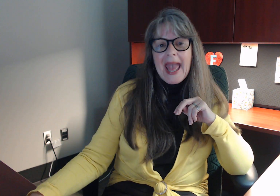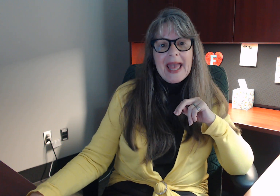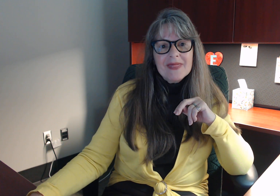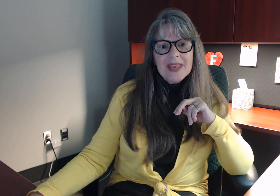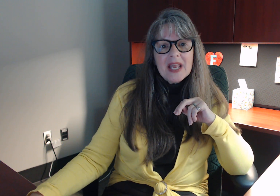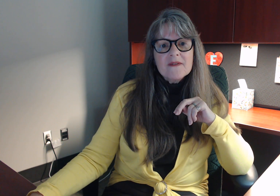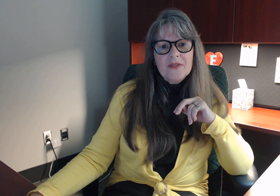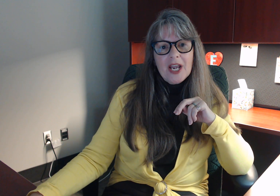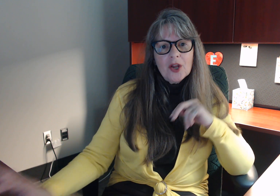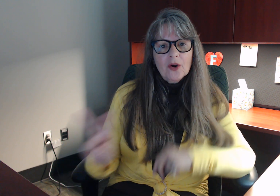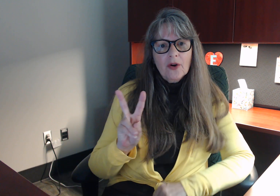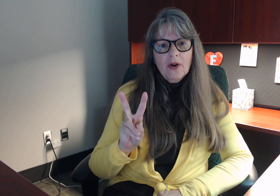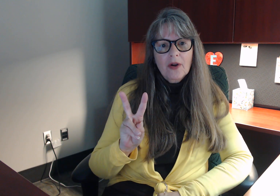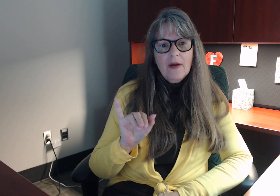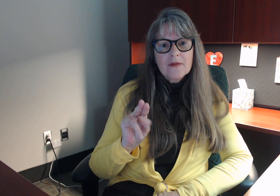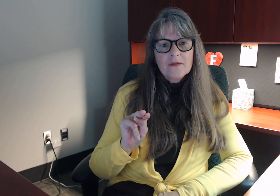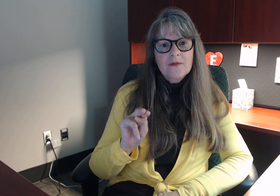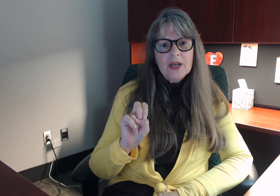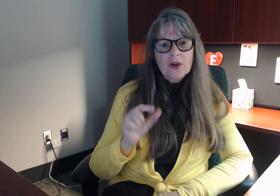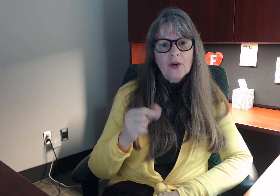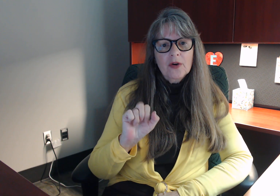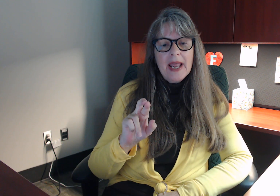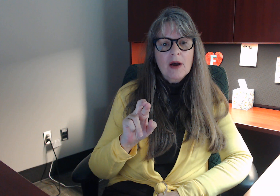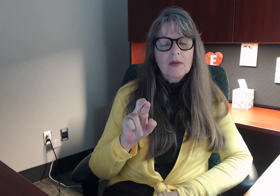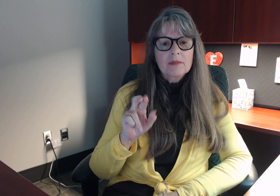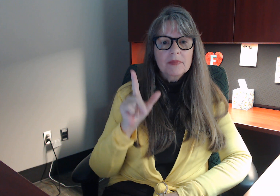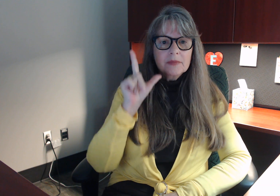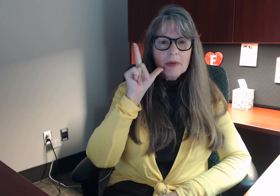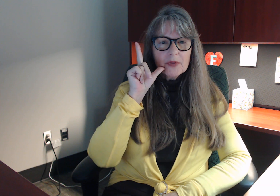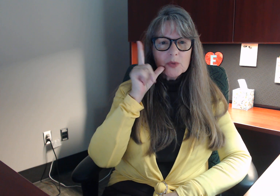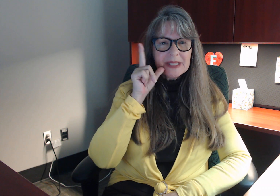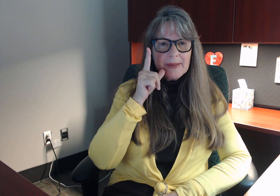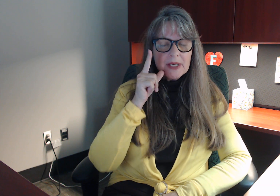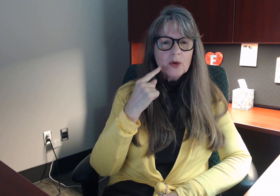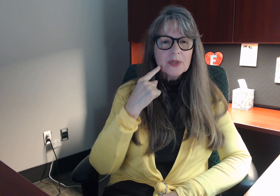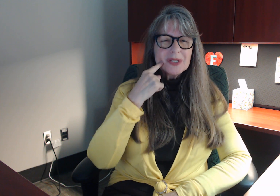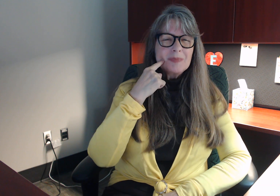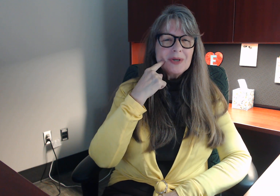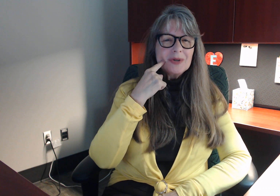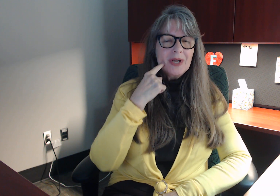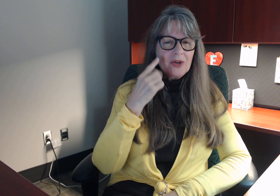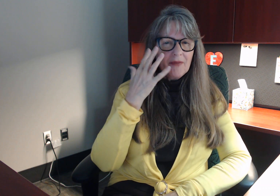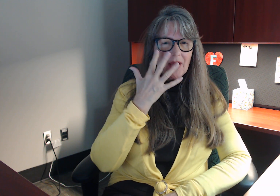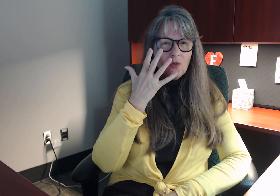And then vinegar. Now, remember, this was lemon, or this is bitter, and you have that whole